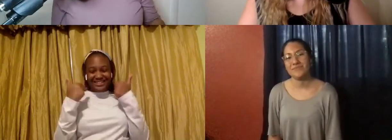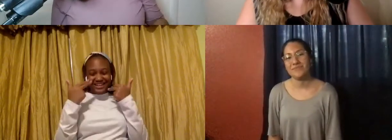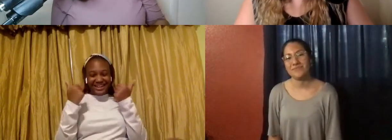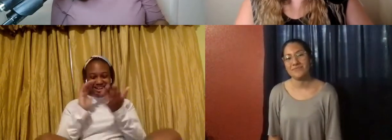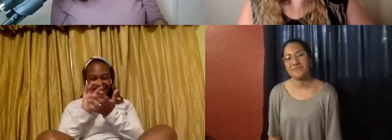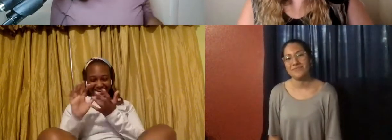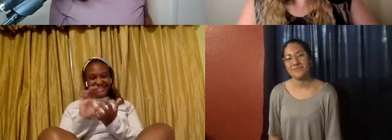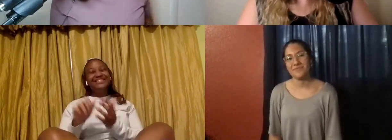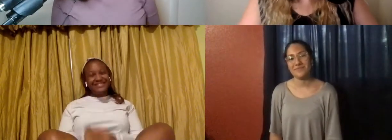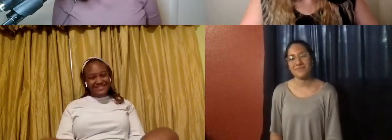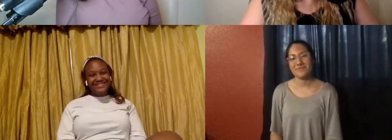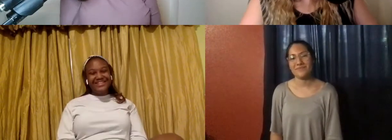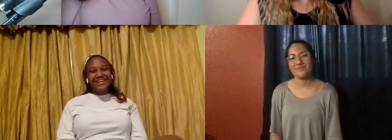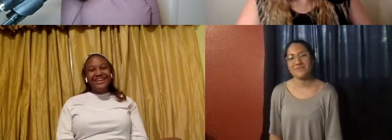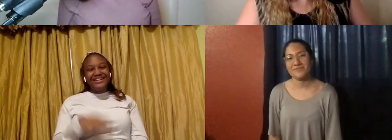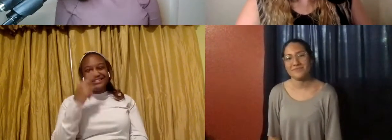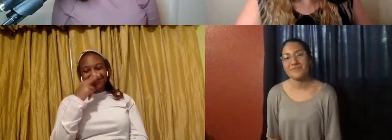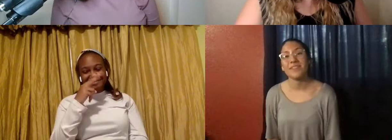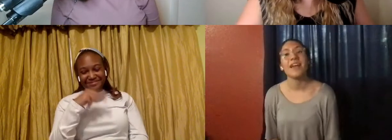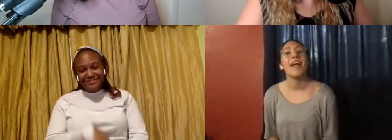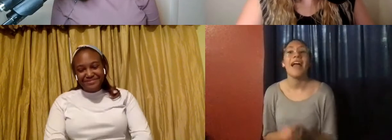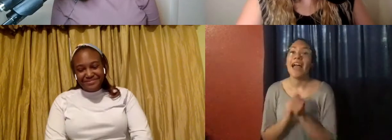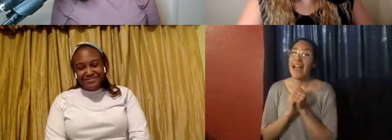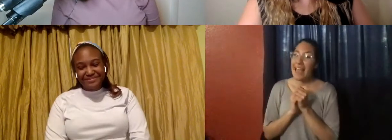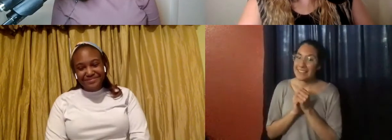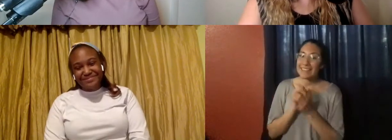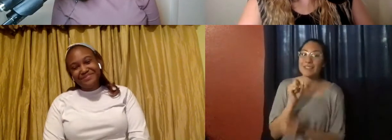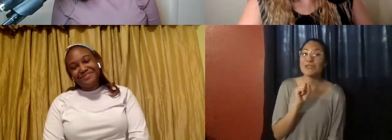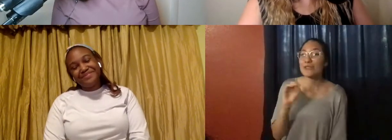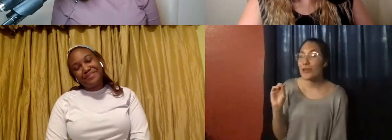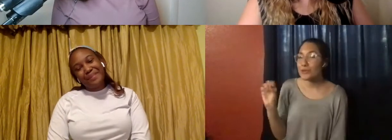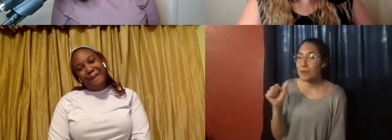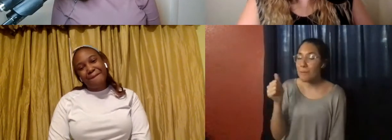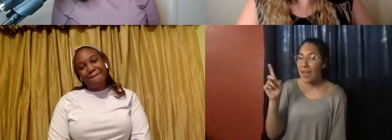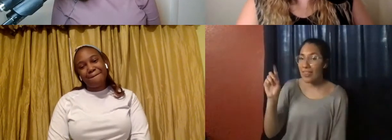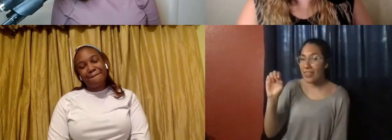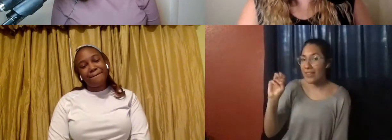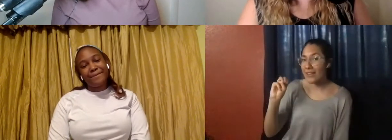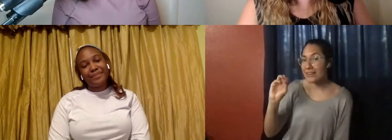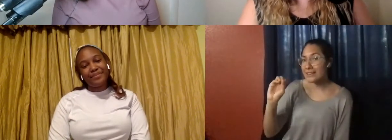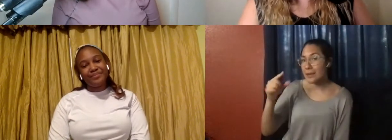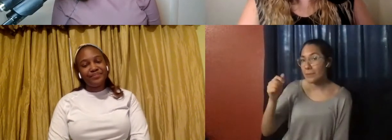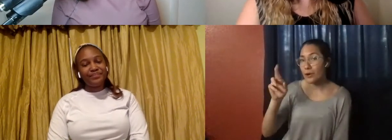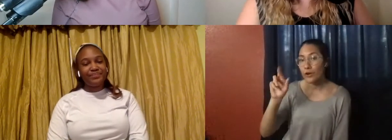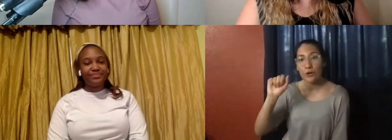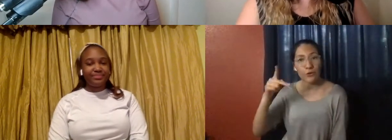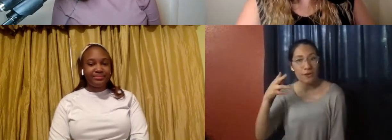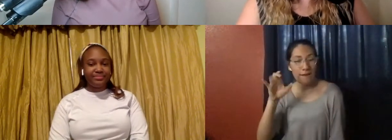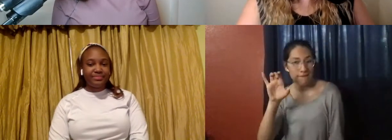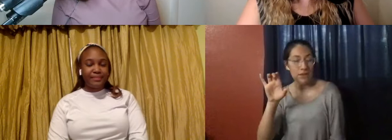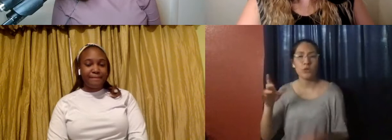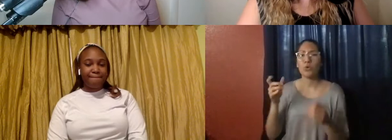That's hilarious. So, some other demographics. So, discussing with a romantic partner. Mm-hmm. So,